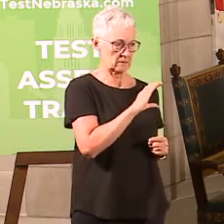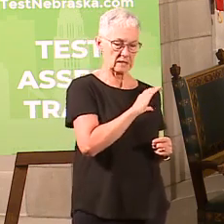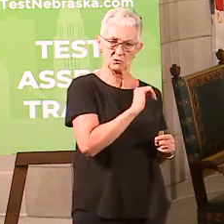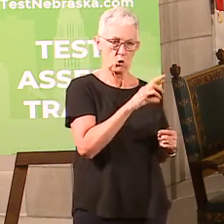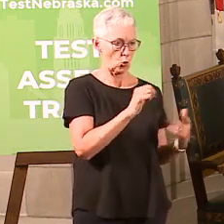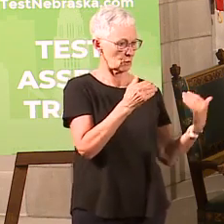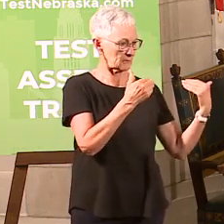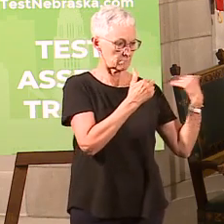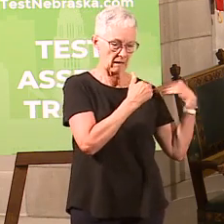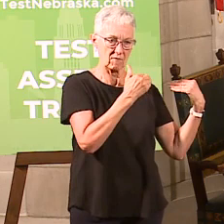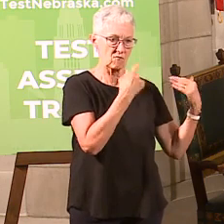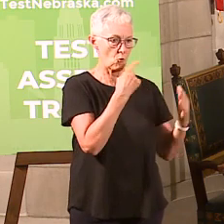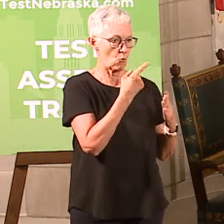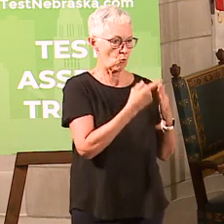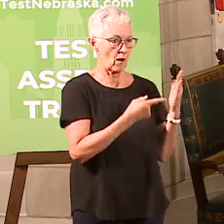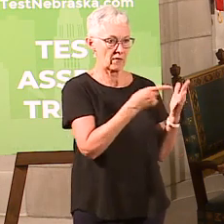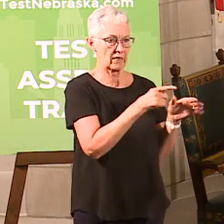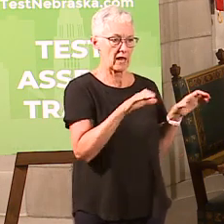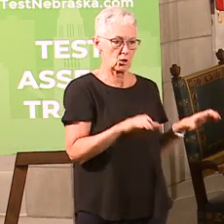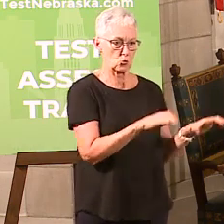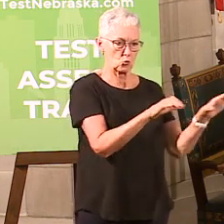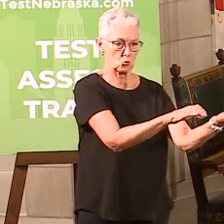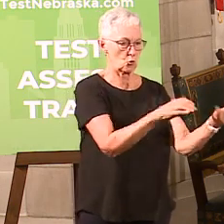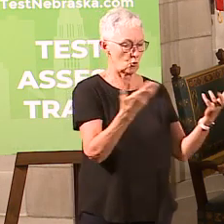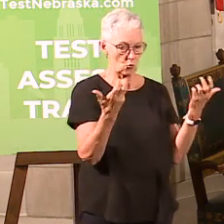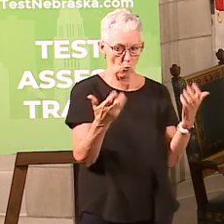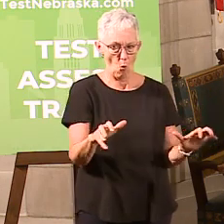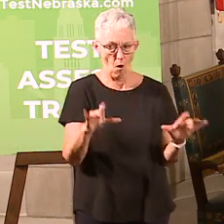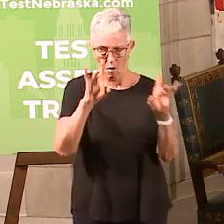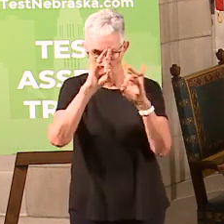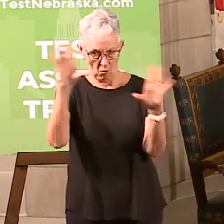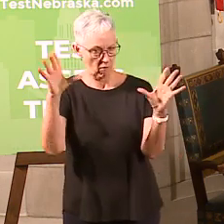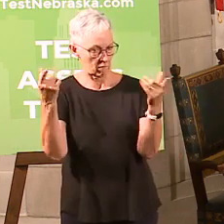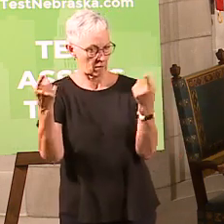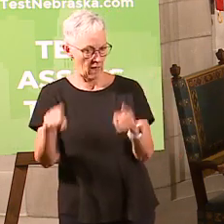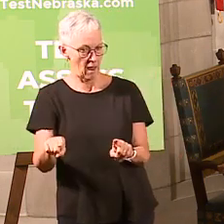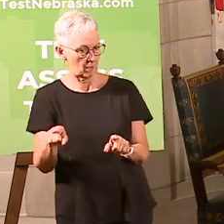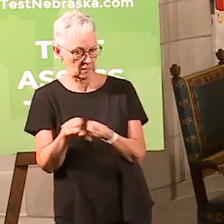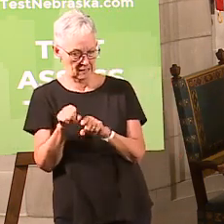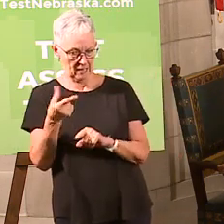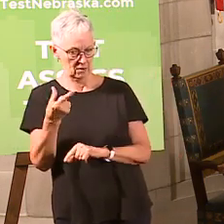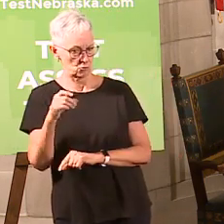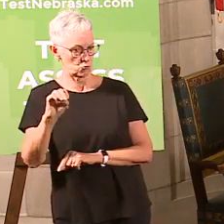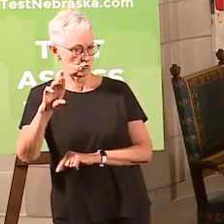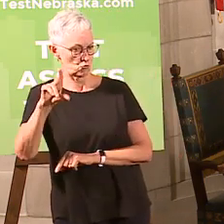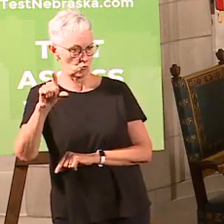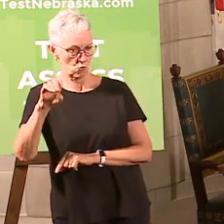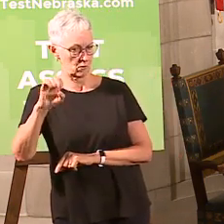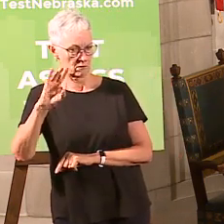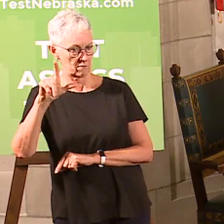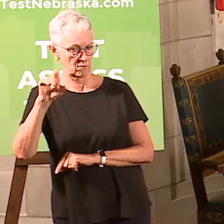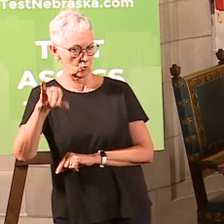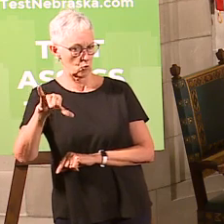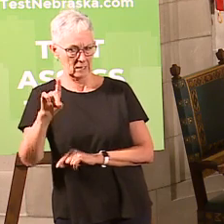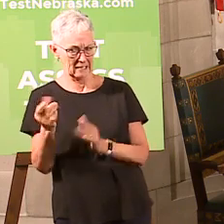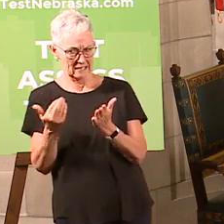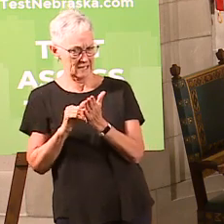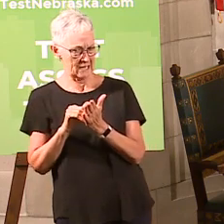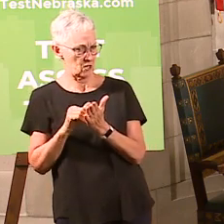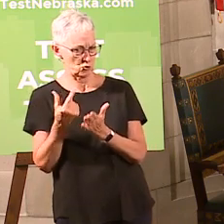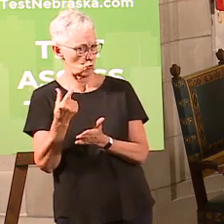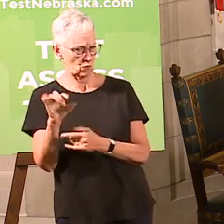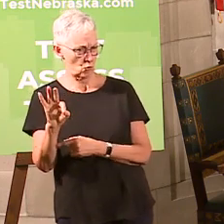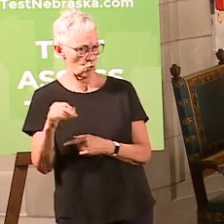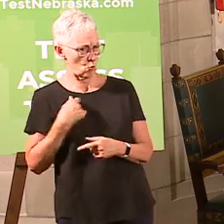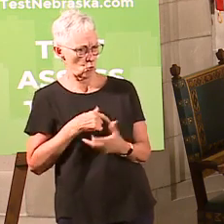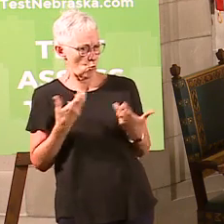terrible instances like what happened to George Floyd don't happen again, making sure that we're holding police accountable for when they go